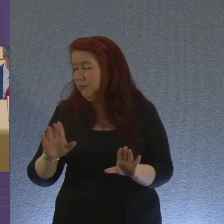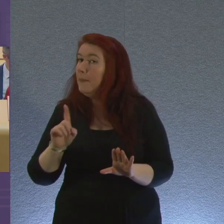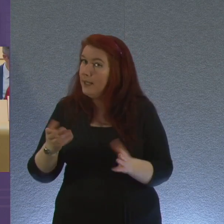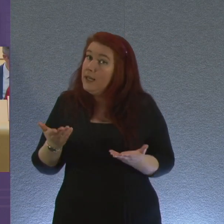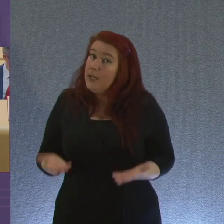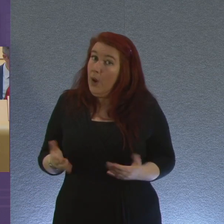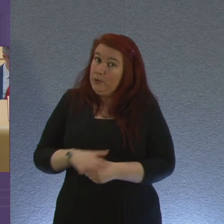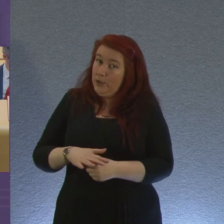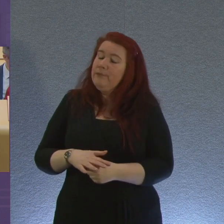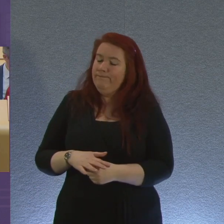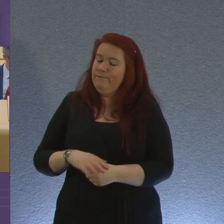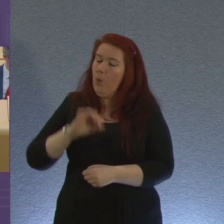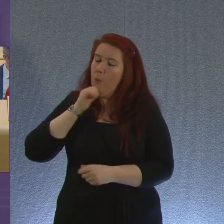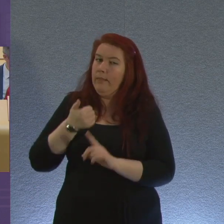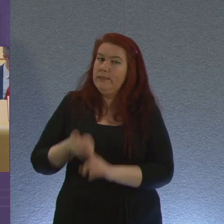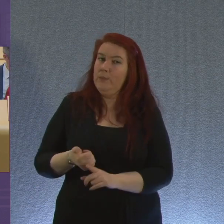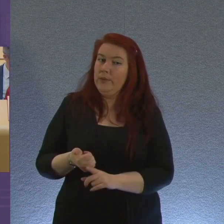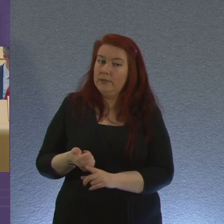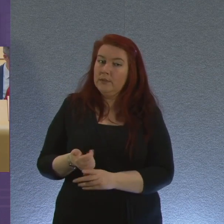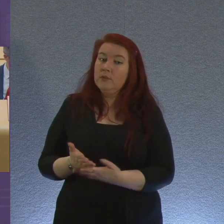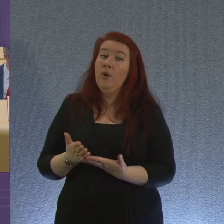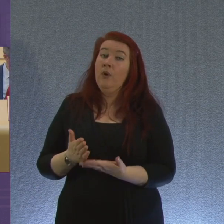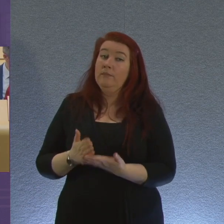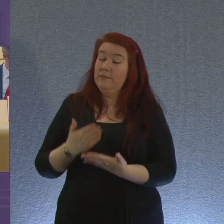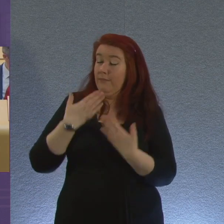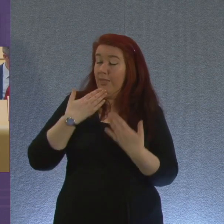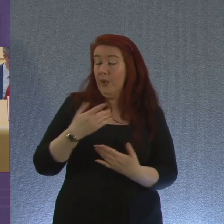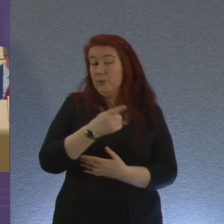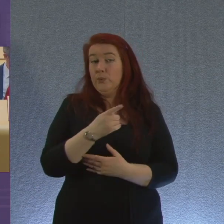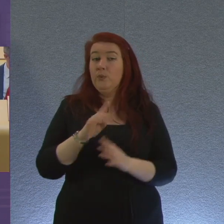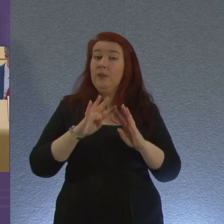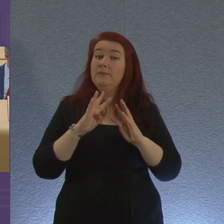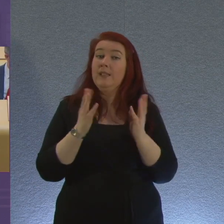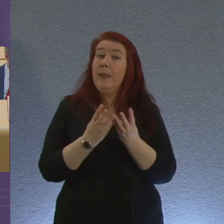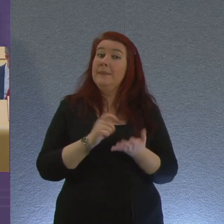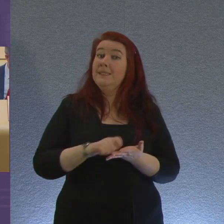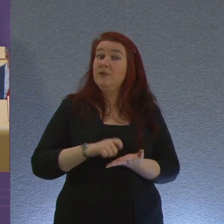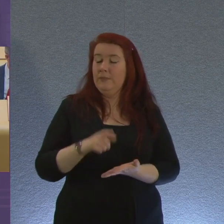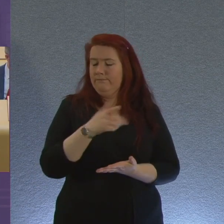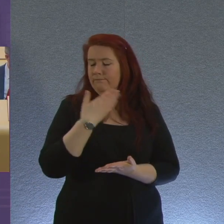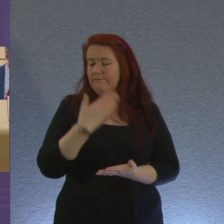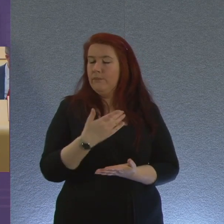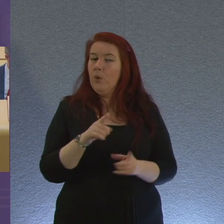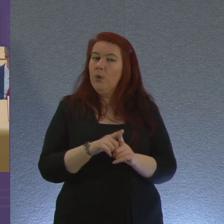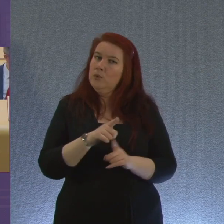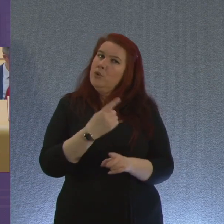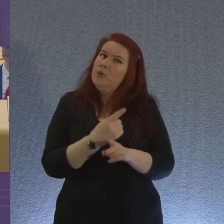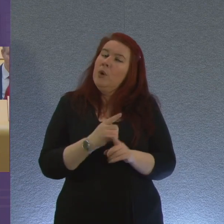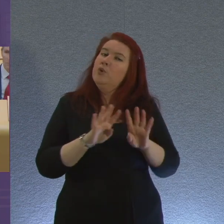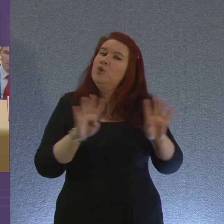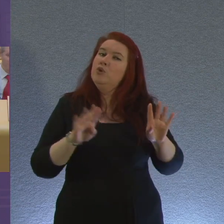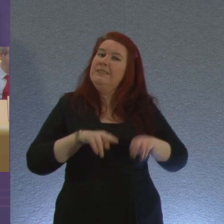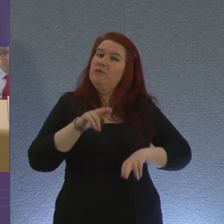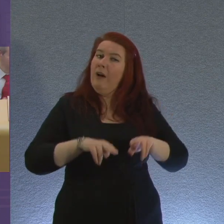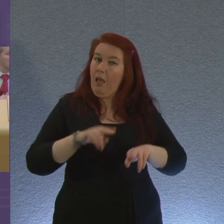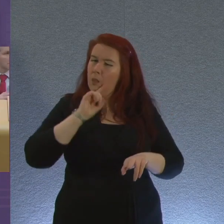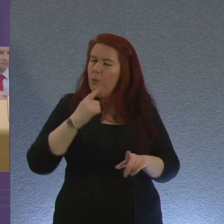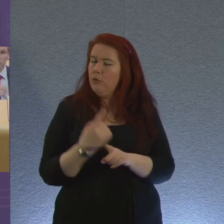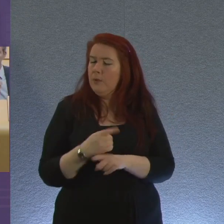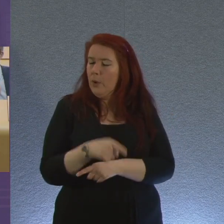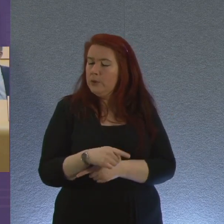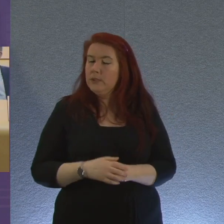Cabinet Secretary for his engagement and with my party over recent days, and for his remarks in respect of jury trials, which I'll come on to